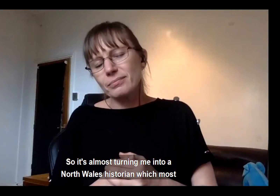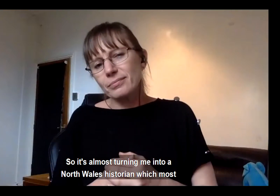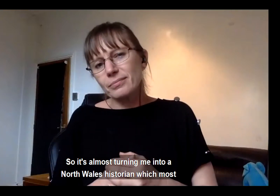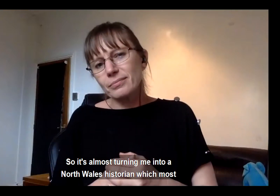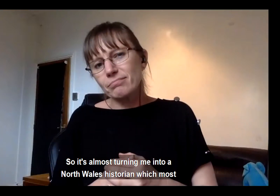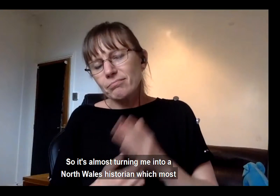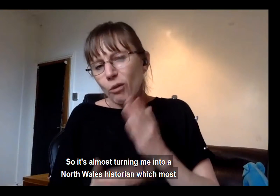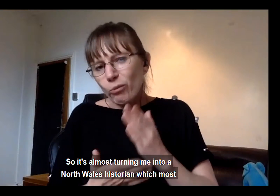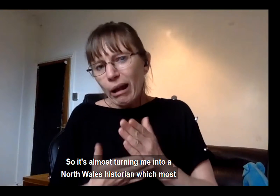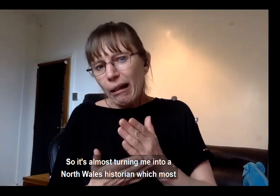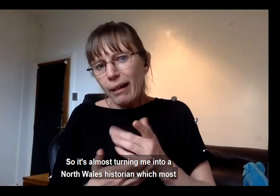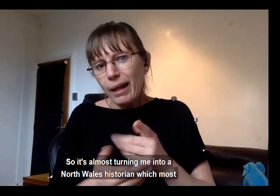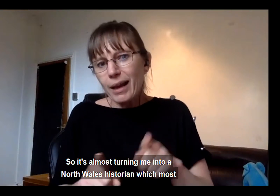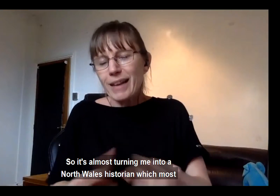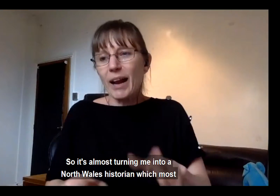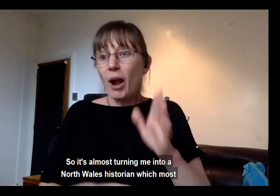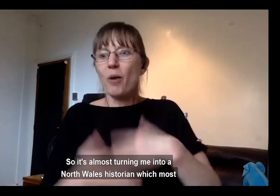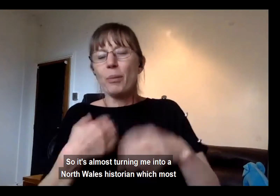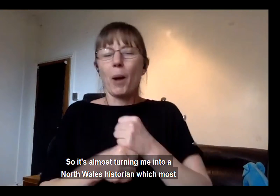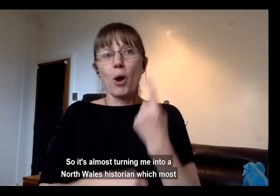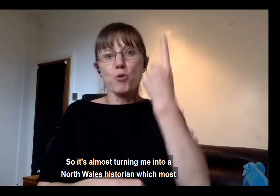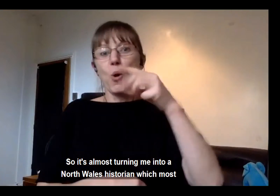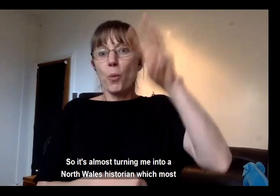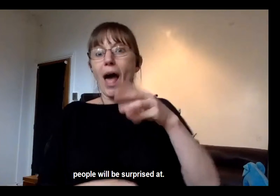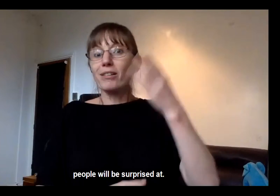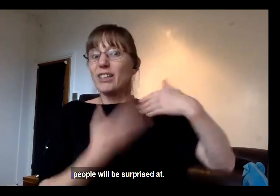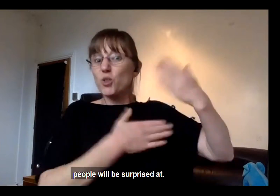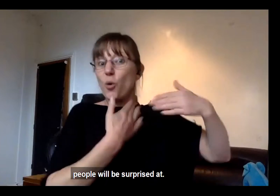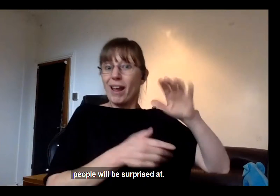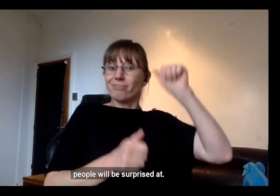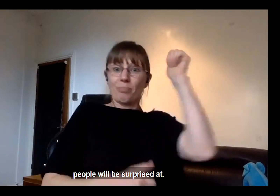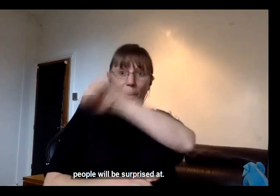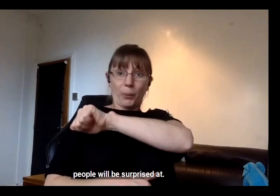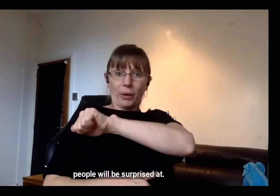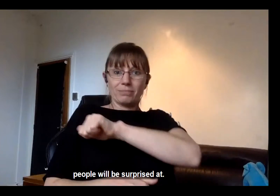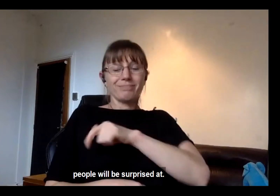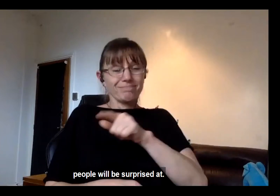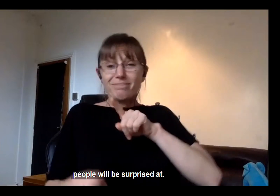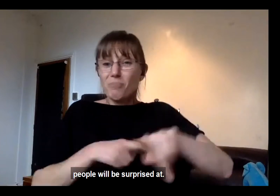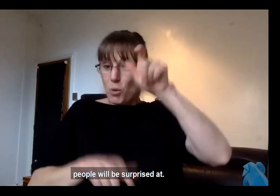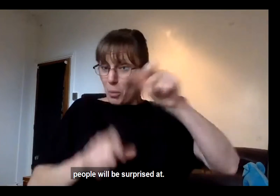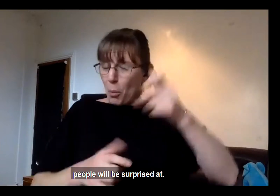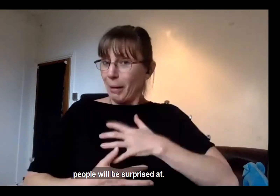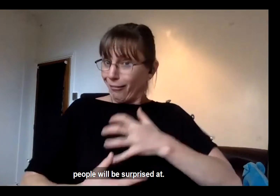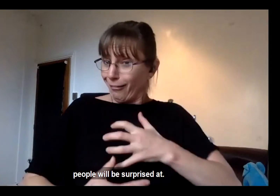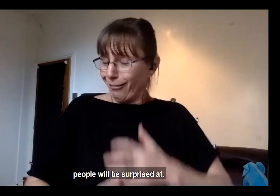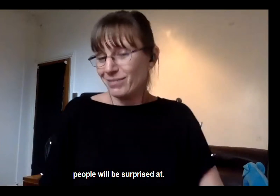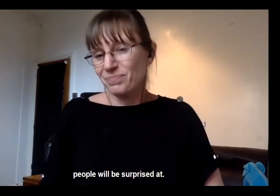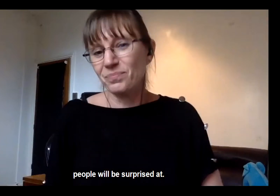it's almost turning me into a North Wales historian, which most people will be surprised at.